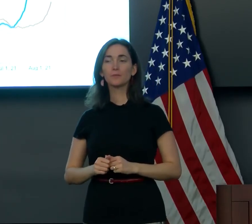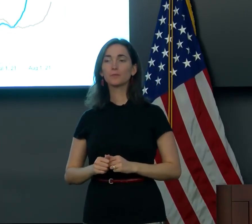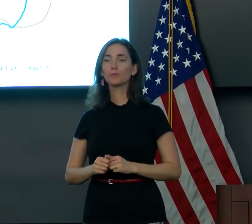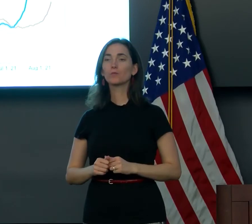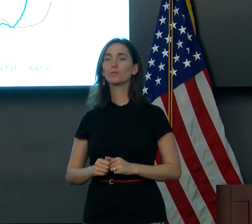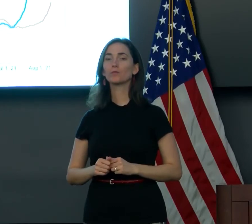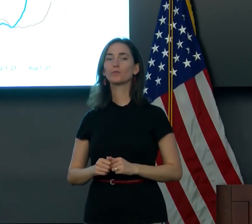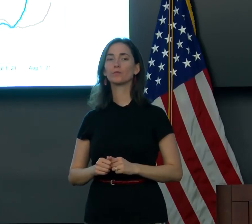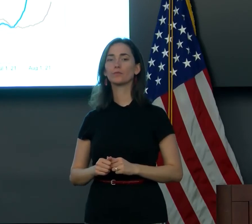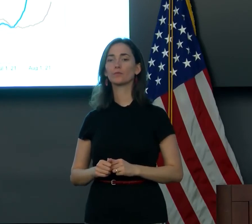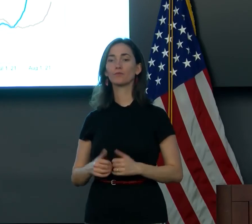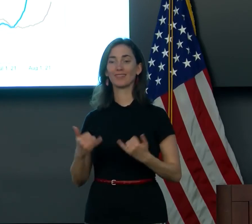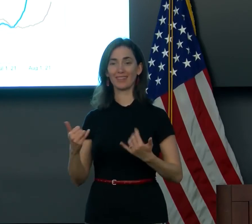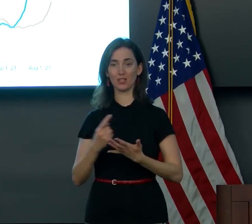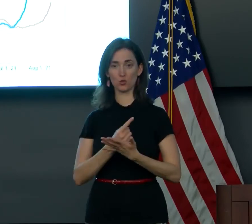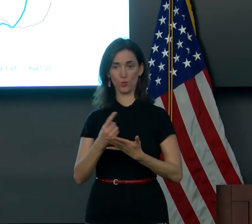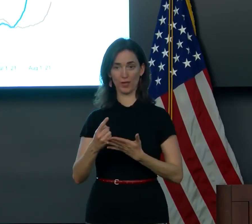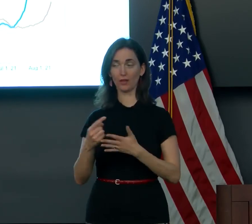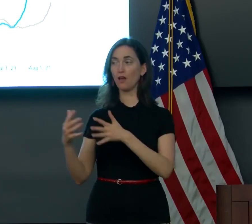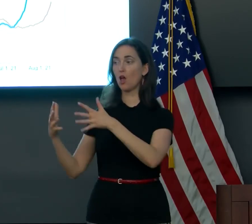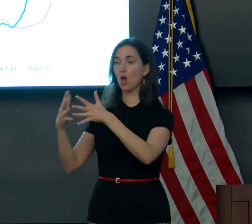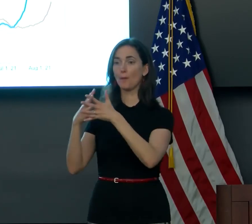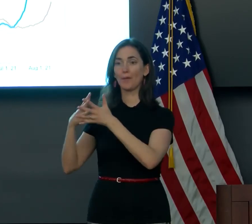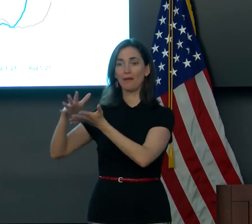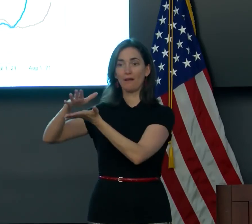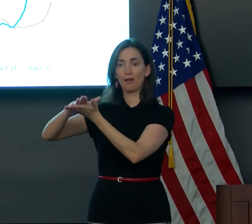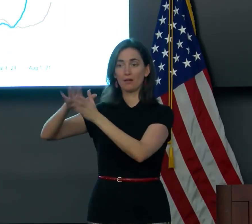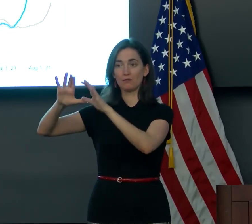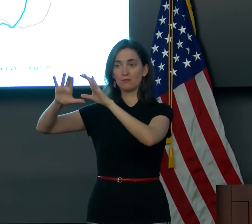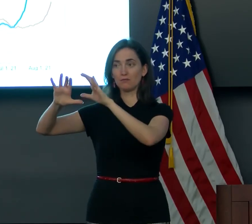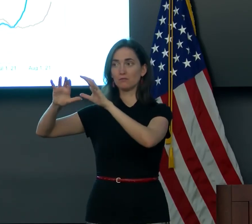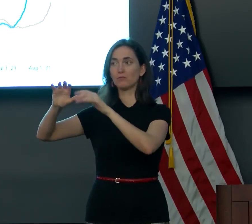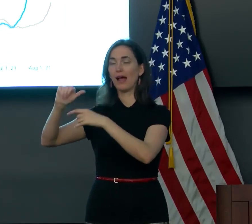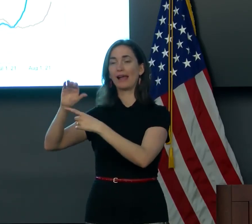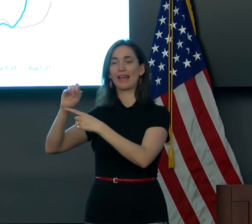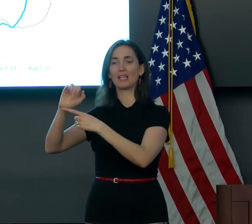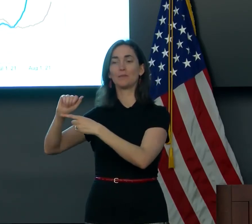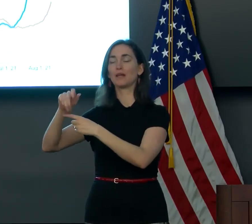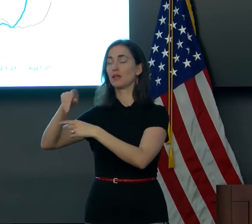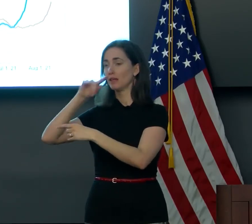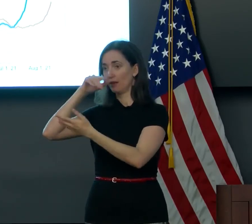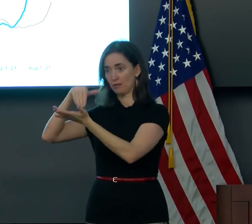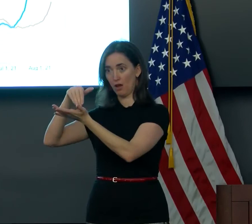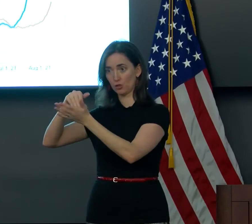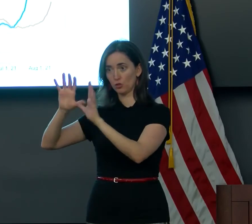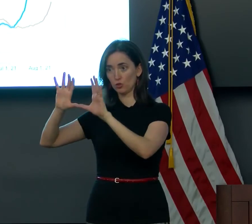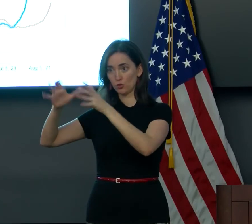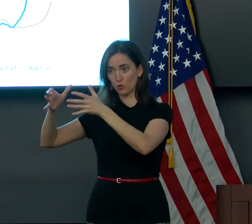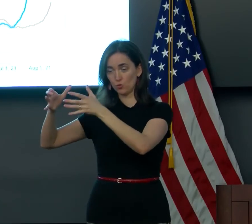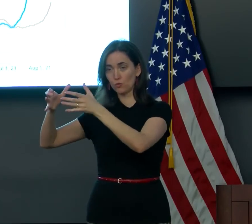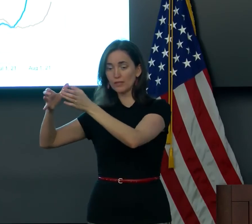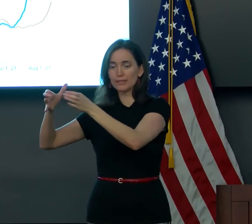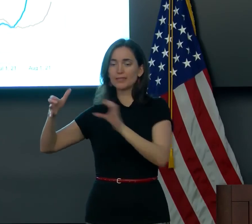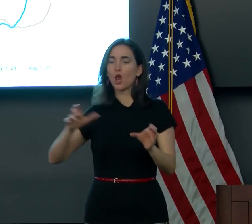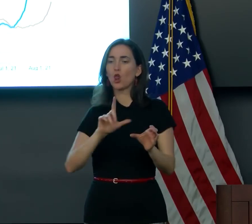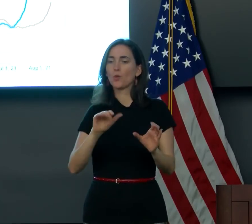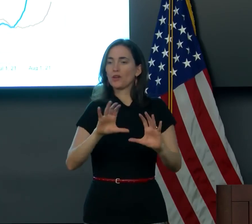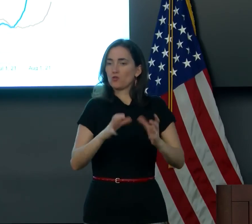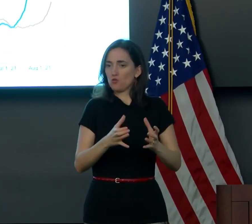This week, our Academy chapter of American Academy of Pediatrics here in Louisiana sent a letter to Governor Edwards and his team